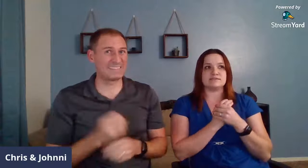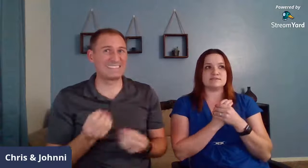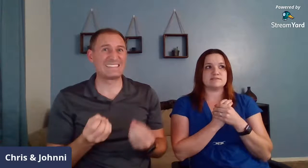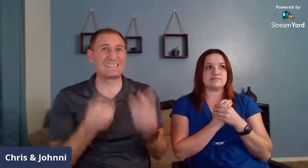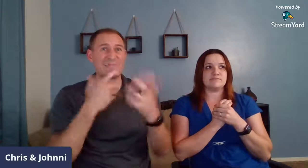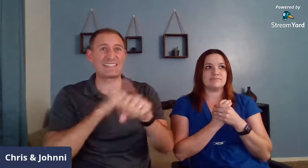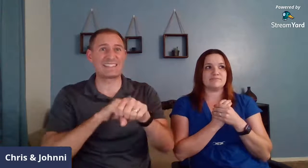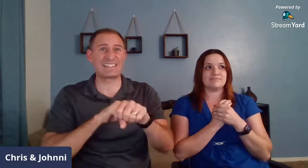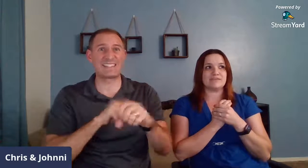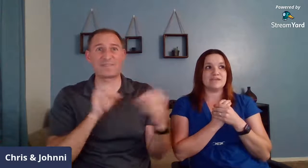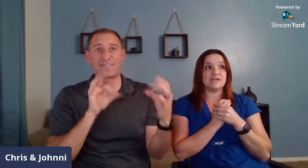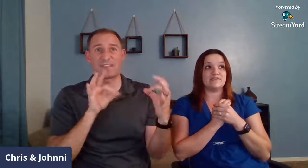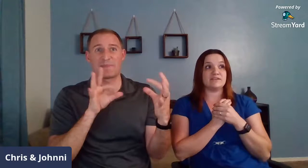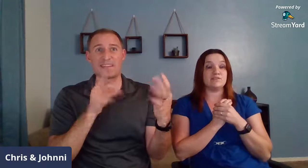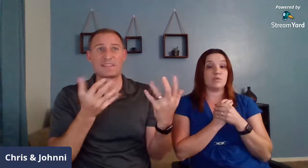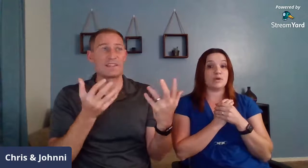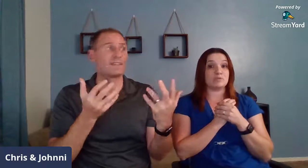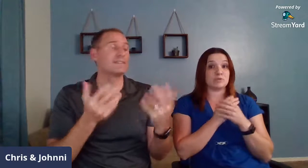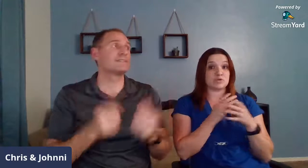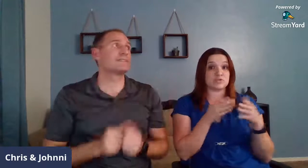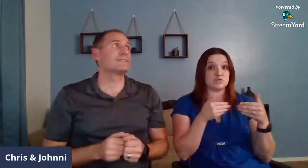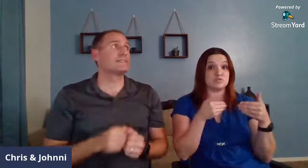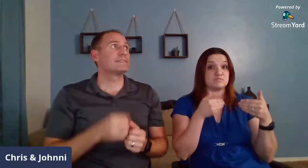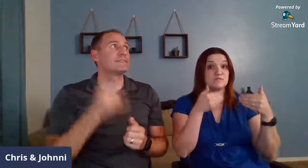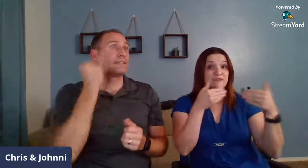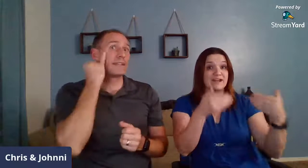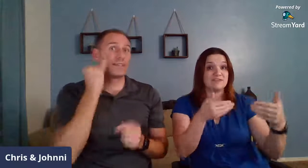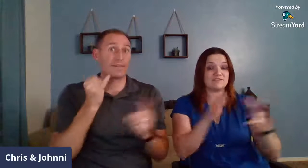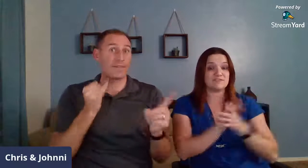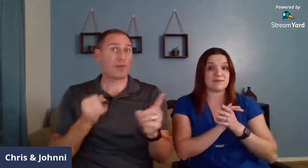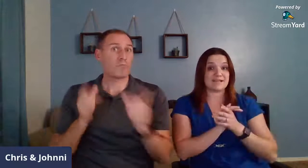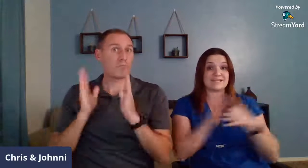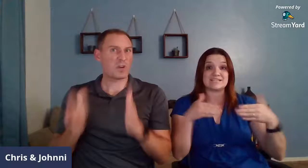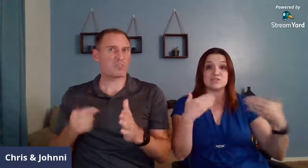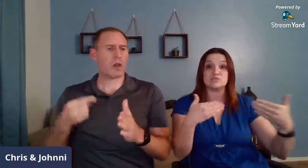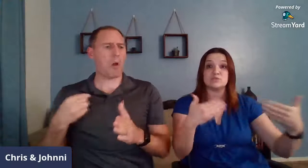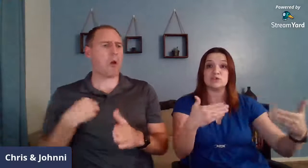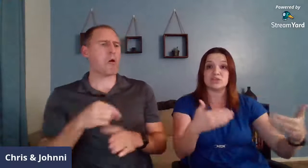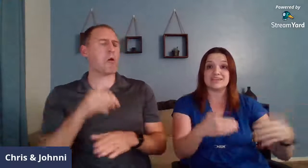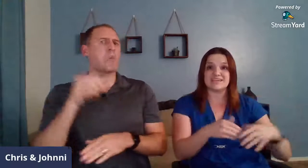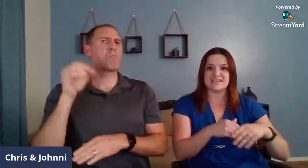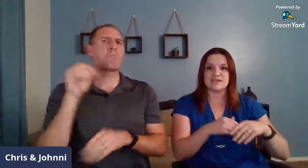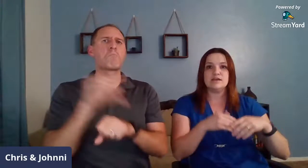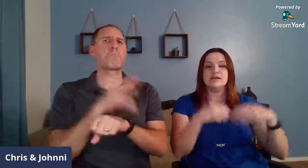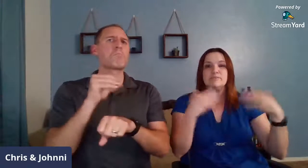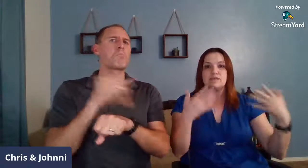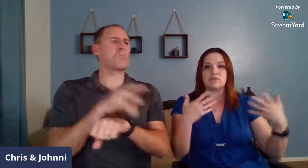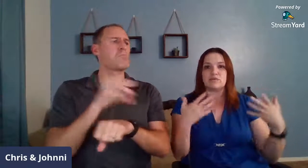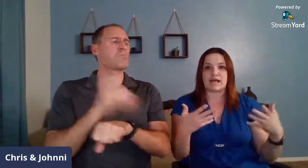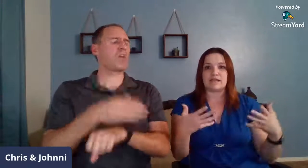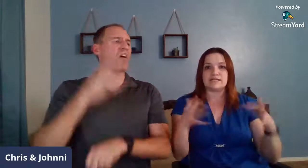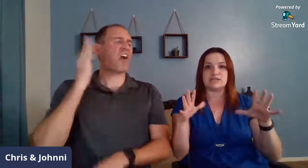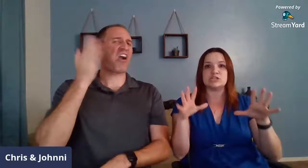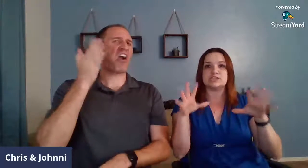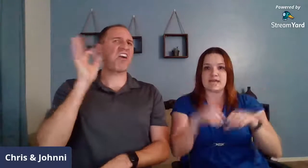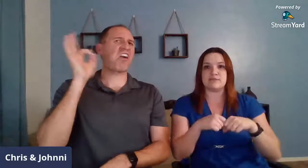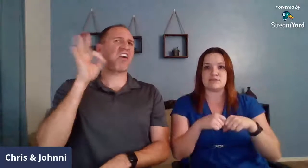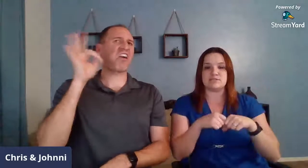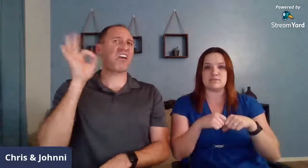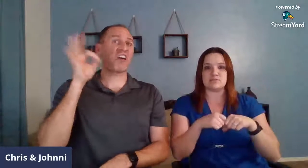is given where the person who's providing the feedback thinks they're doing a good thing, but in reality, they're damaging the person